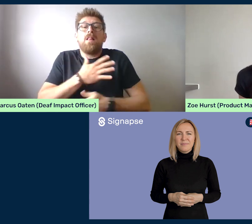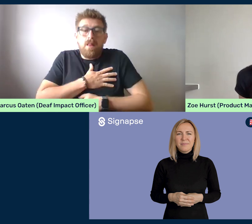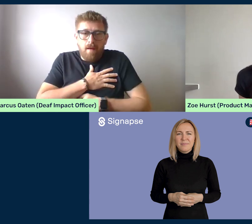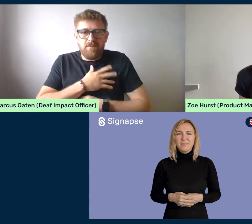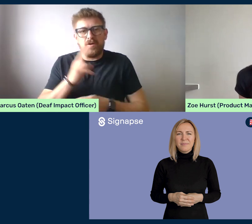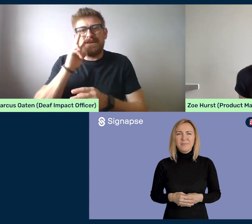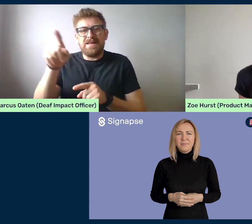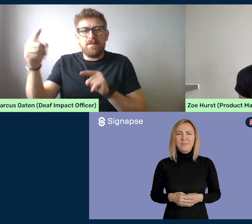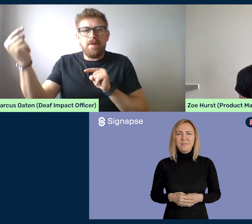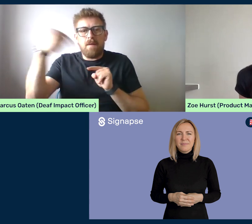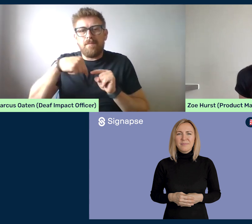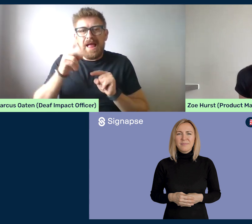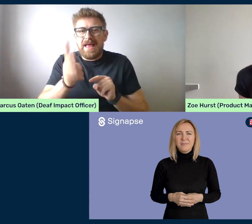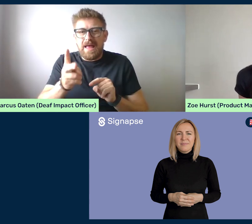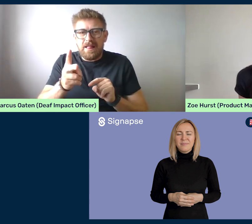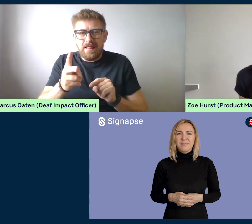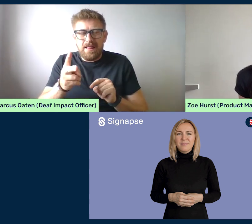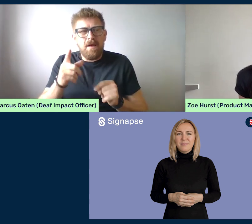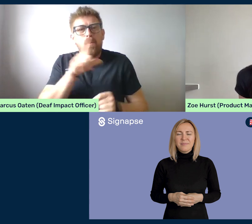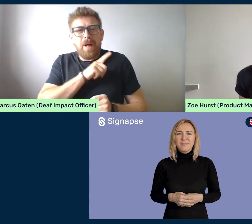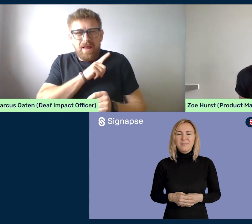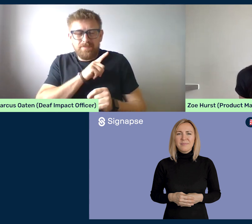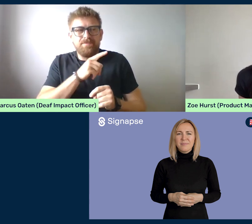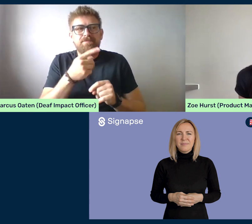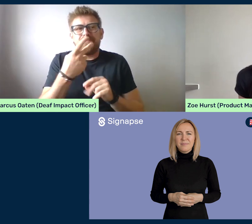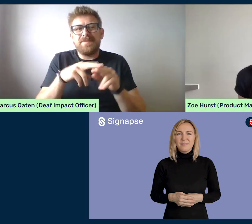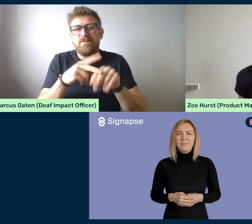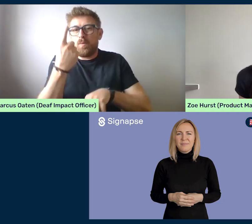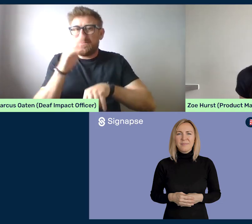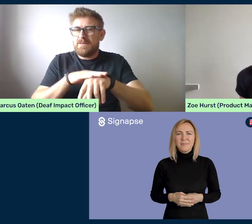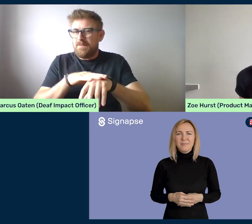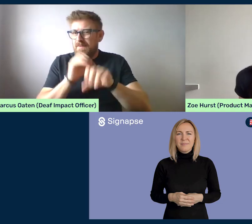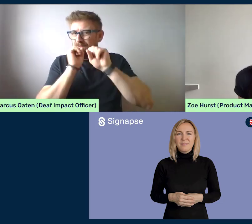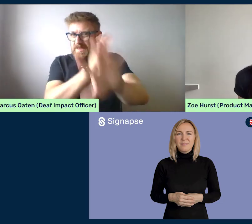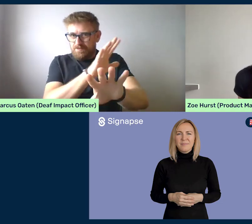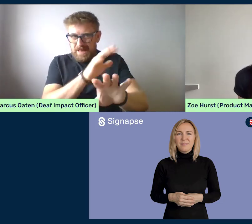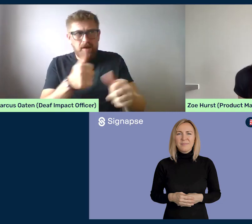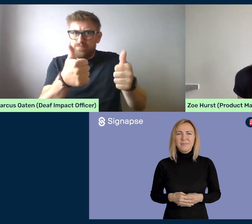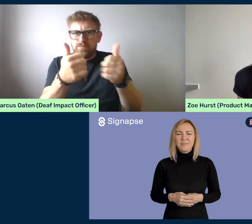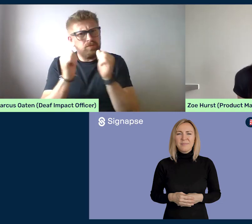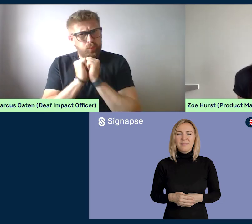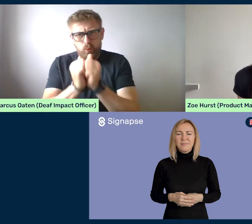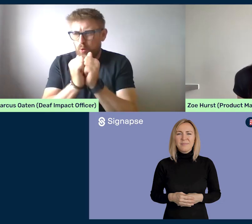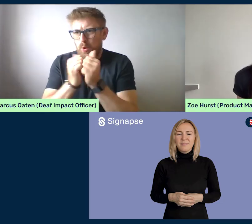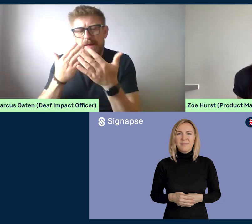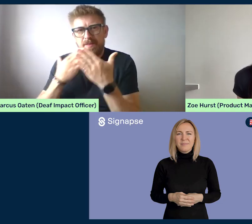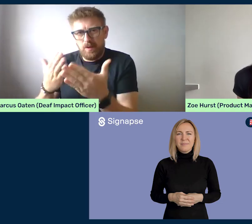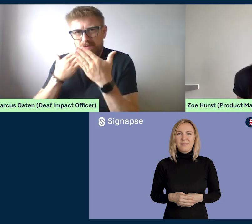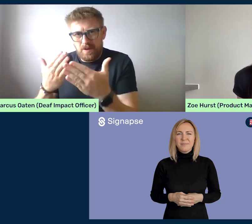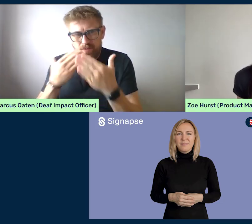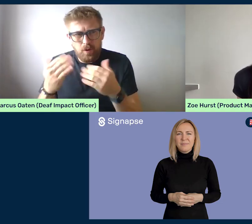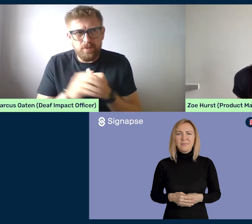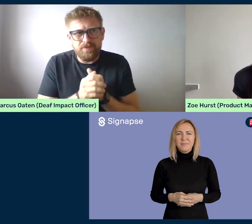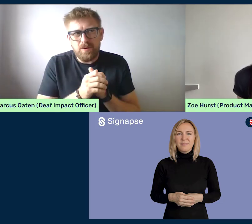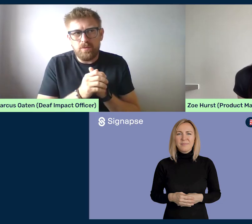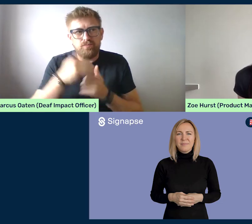Yeah, yeah. And we also love to see people come back again because if people give feedback